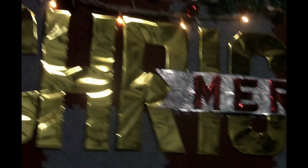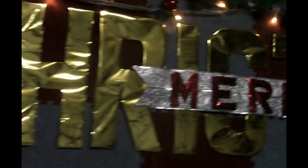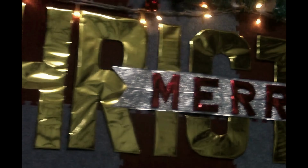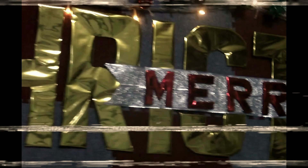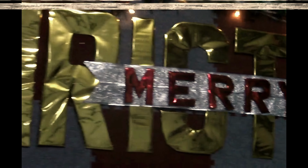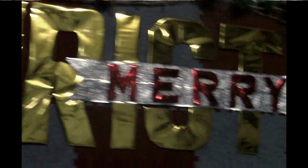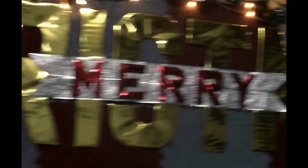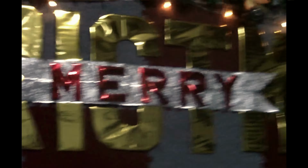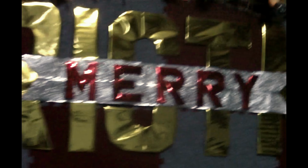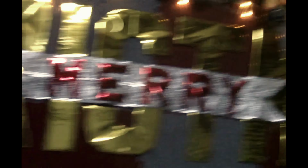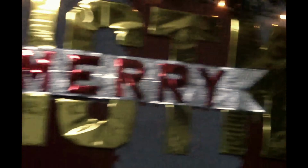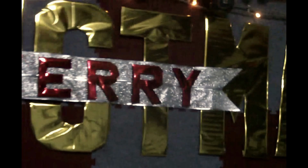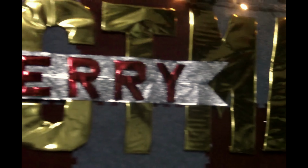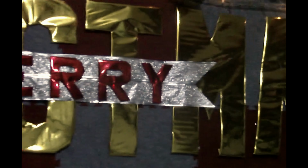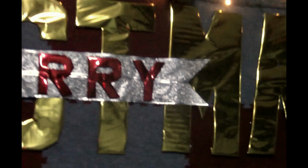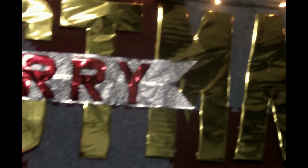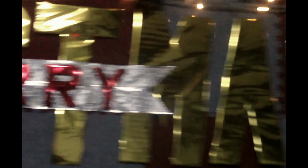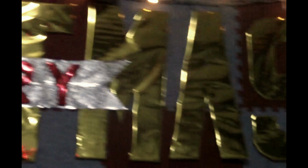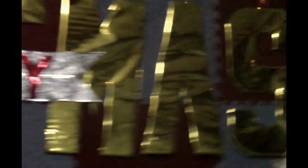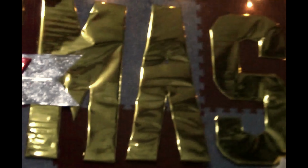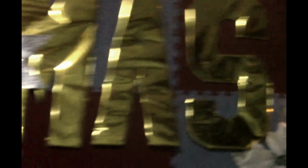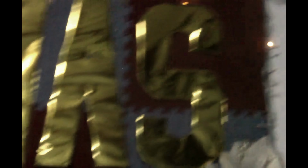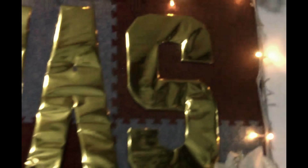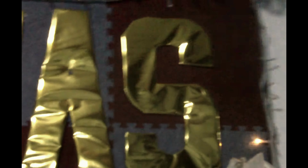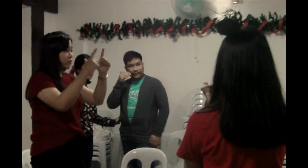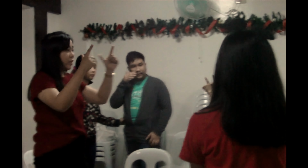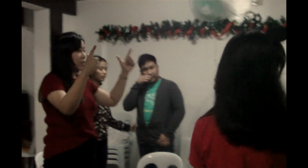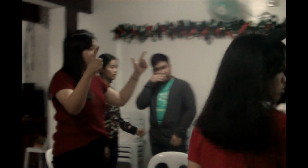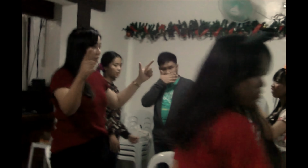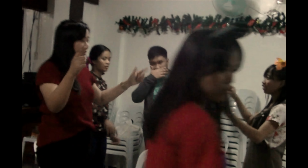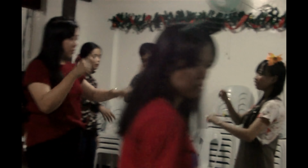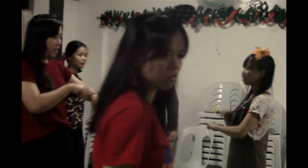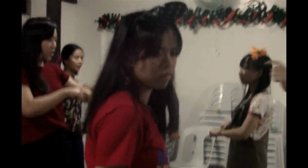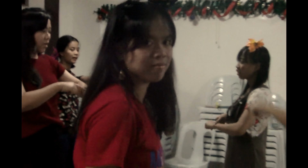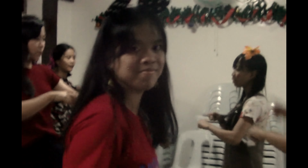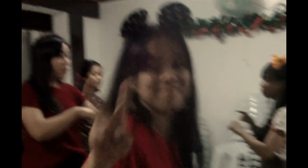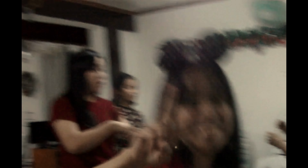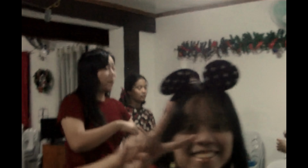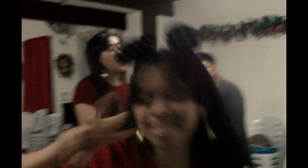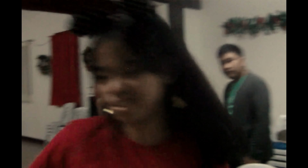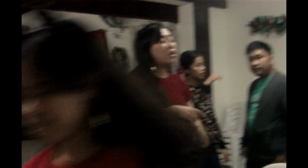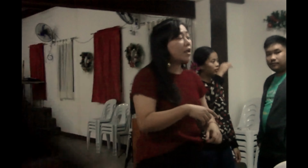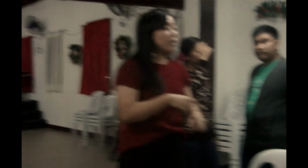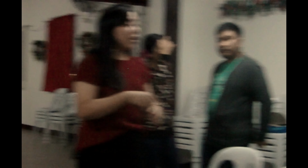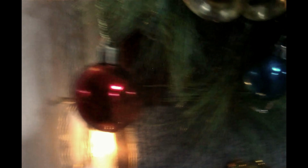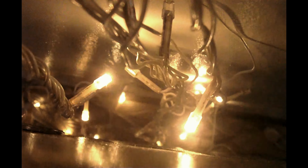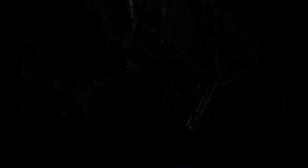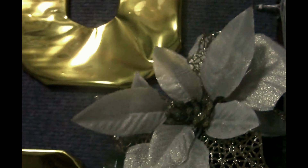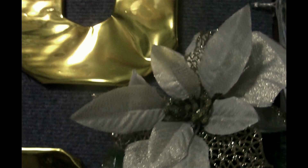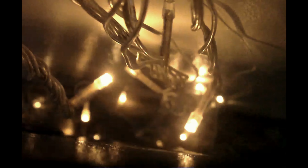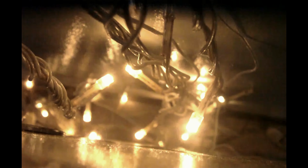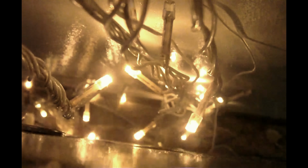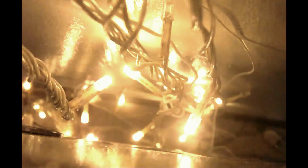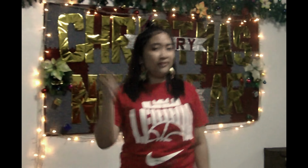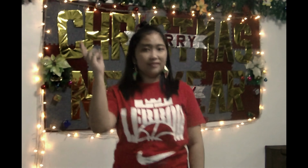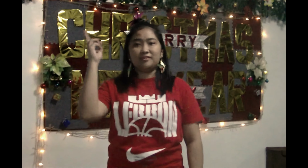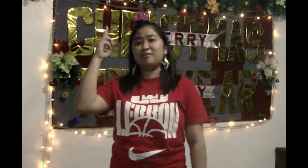is